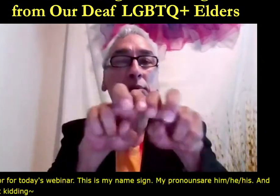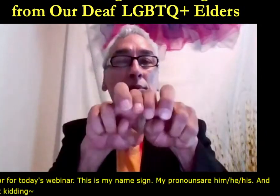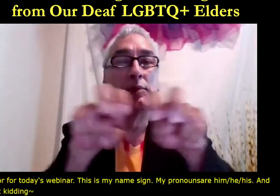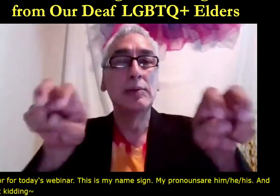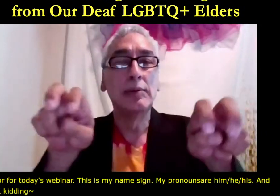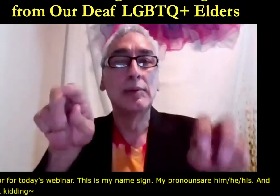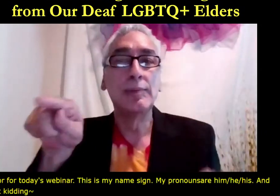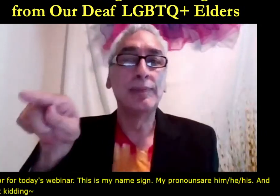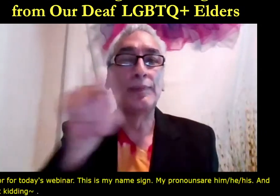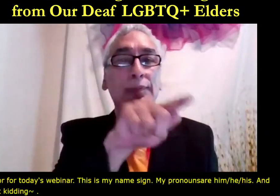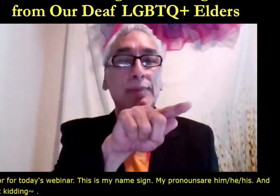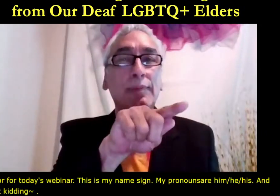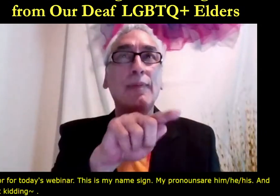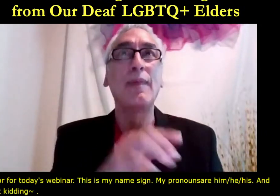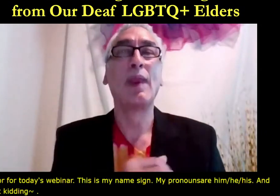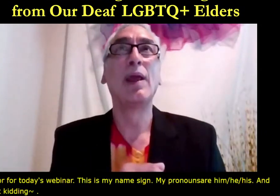now i'd like to introduce the panelists